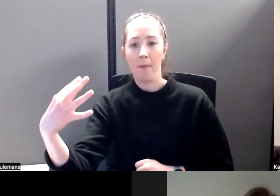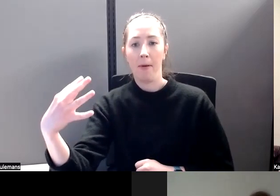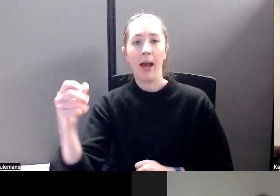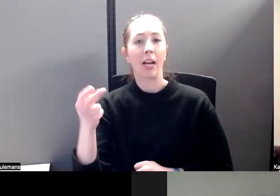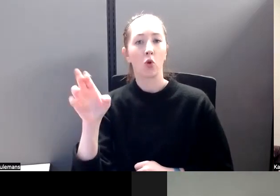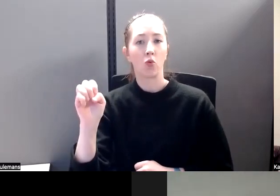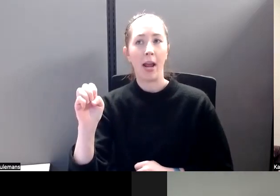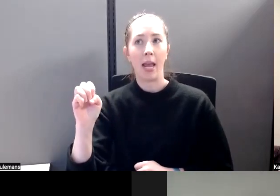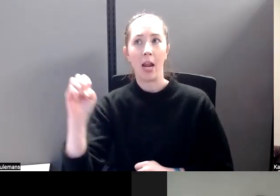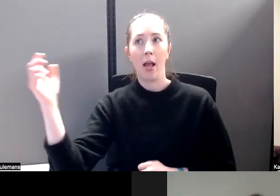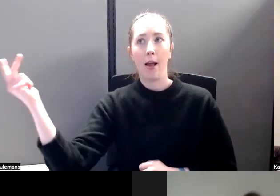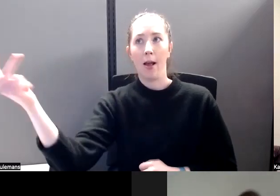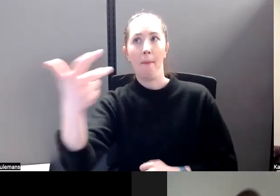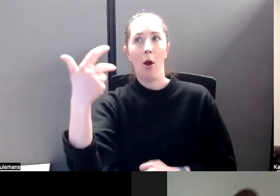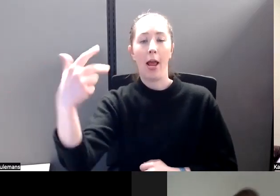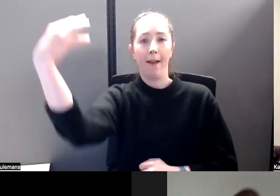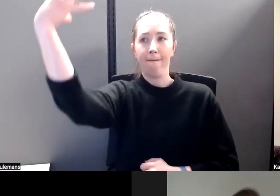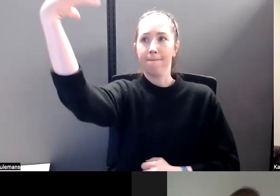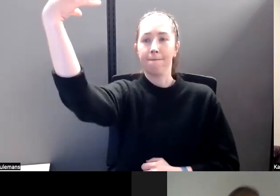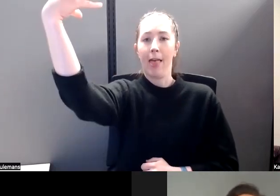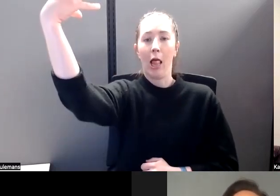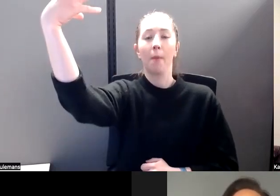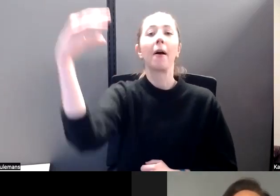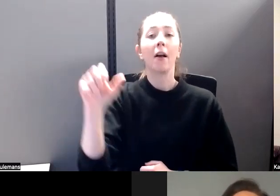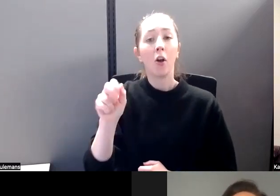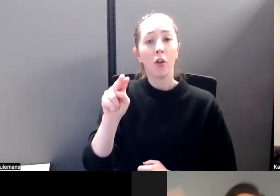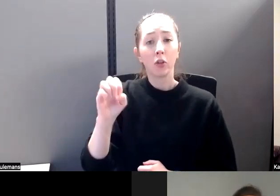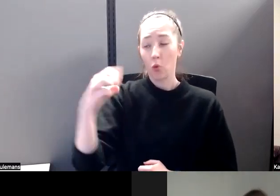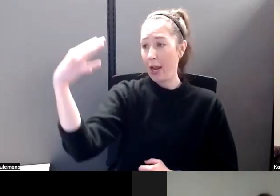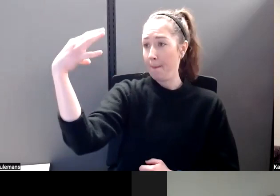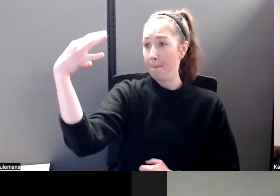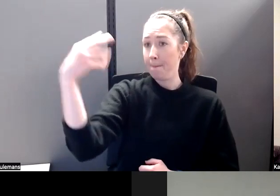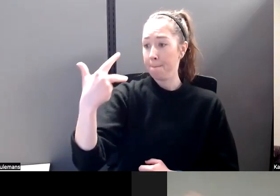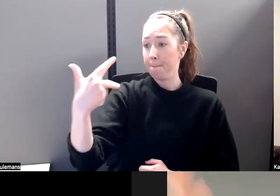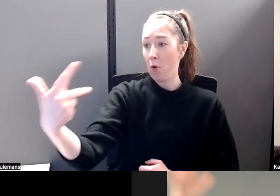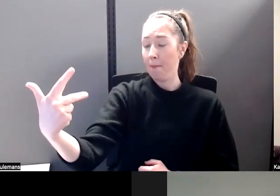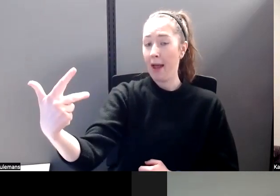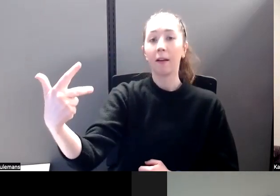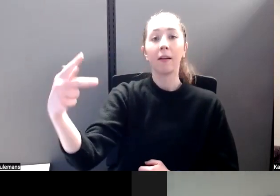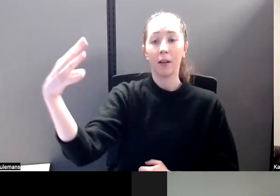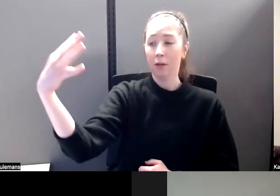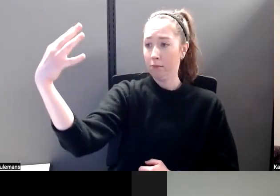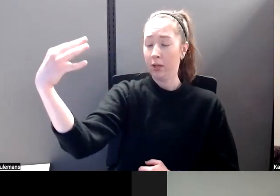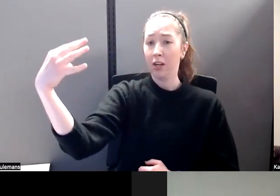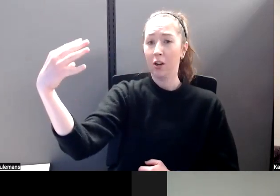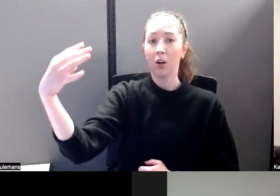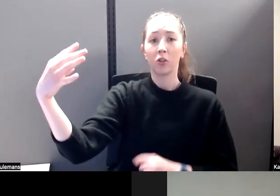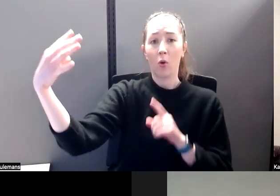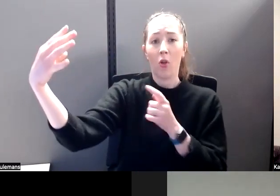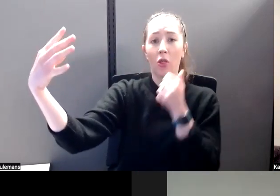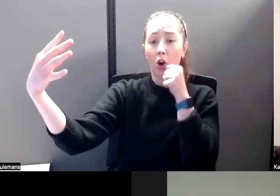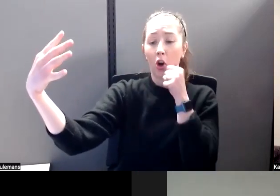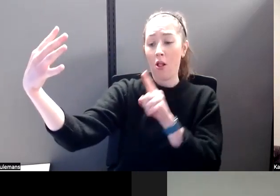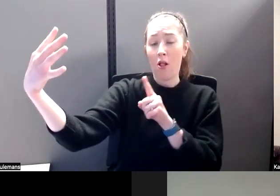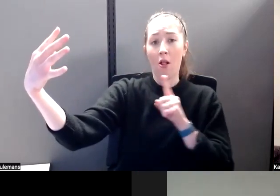What? Amazing! The crane pulled back. And the reason why it pulled back was to make her feel even smaller, as